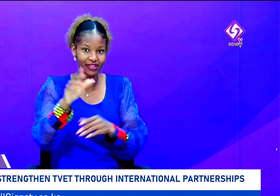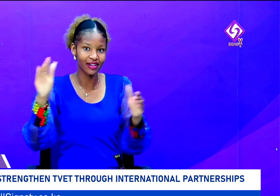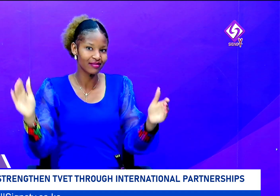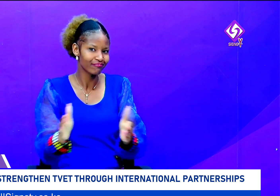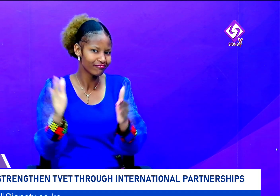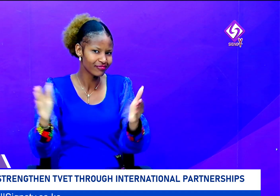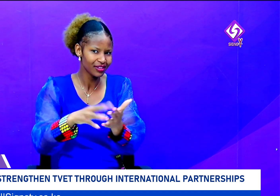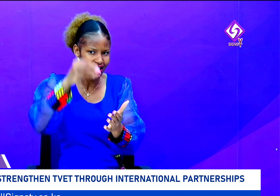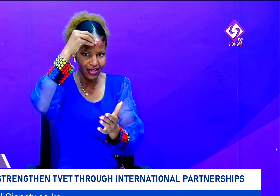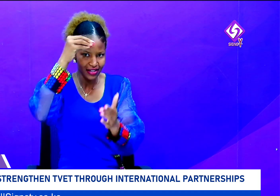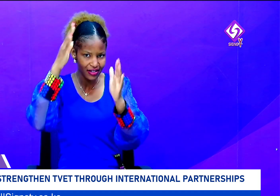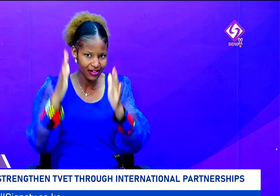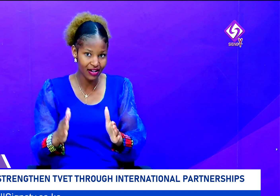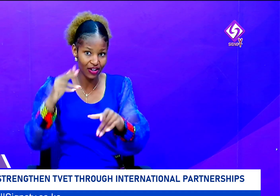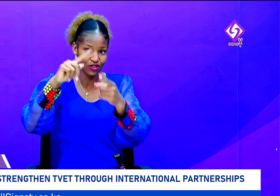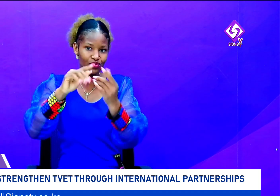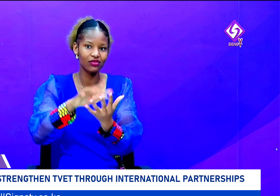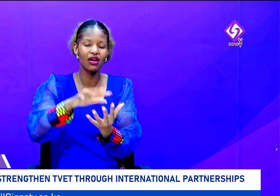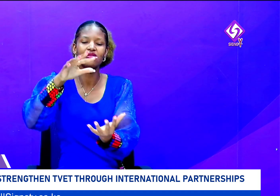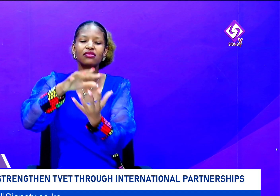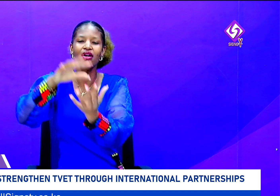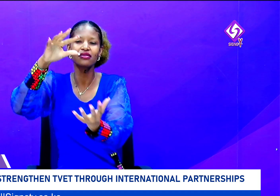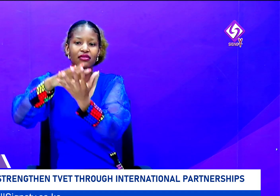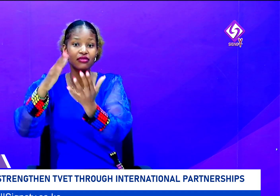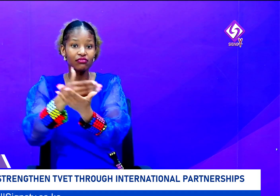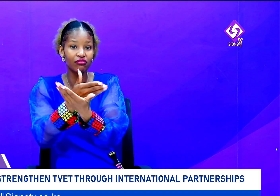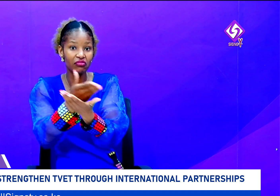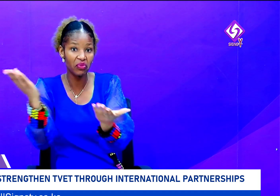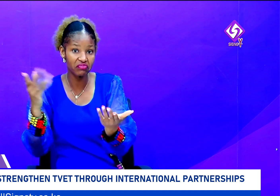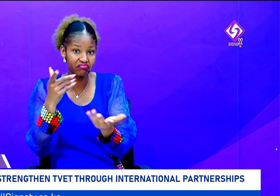Cabinet Secretary Julius Ogamba